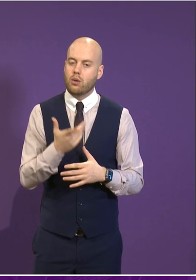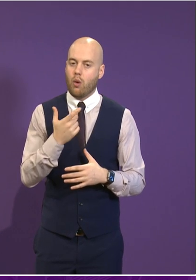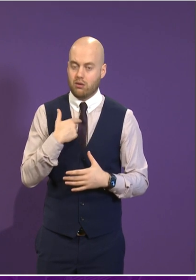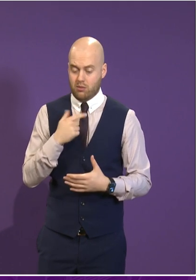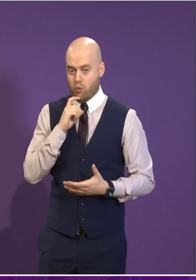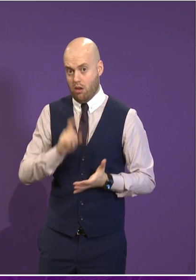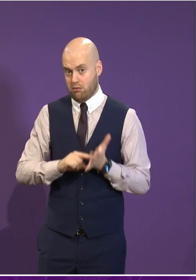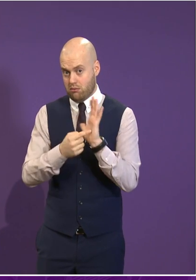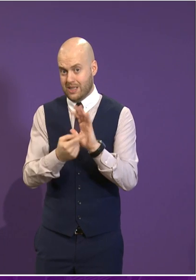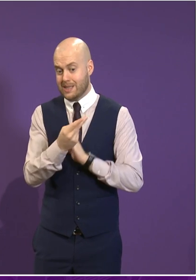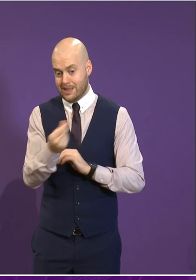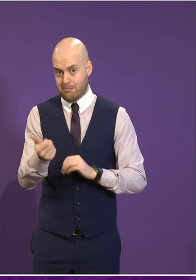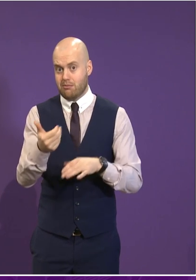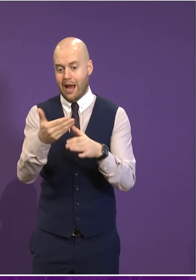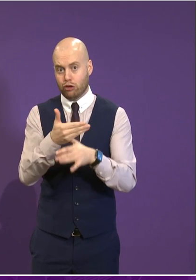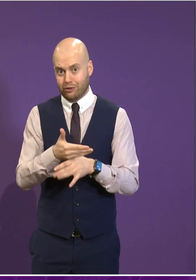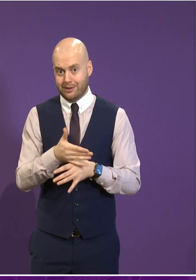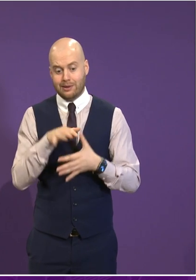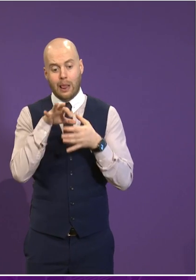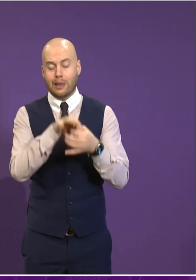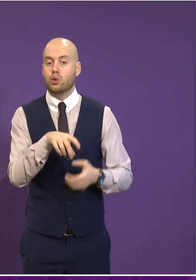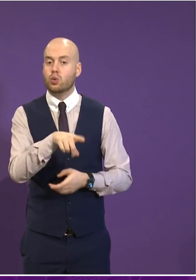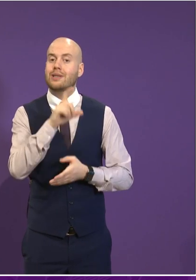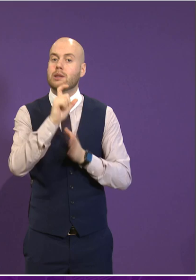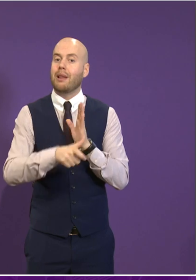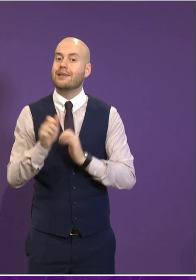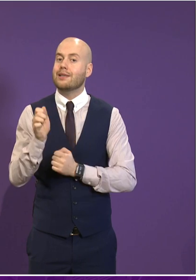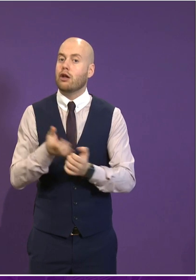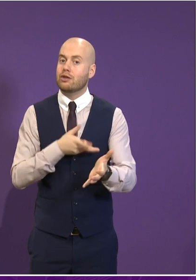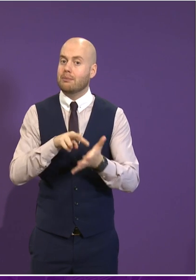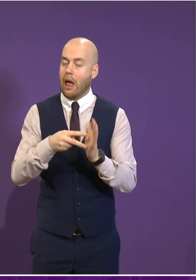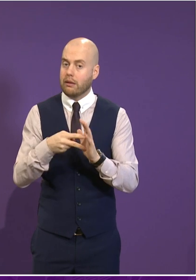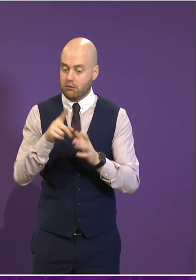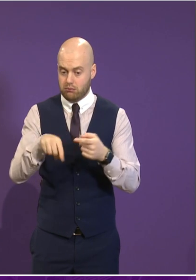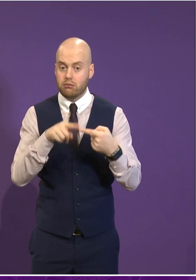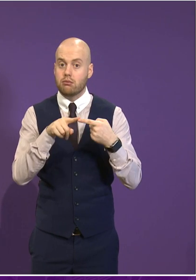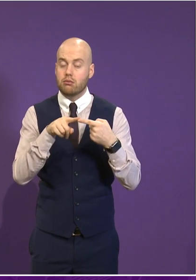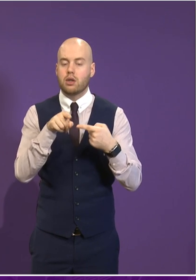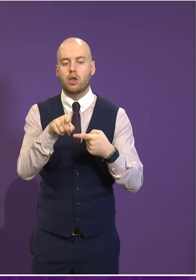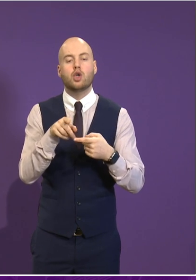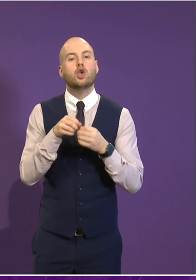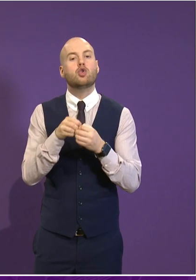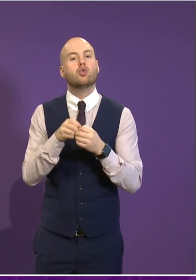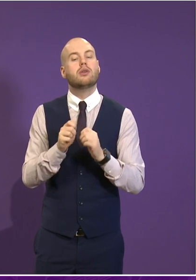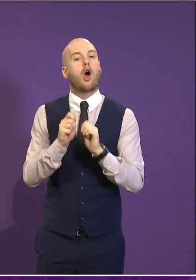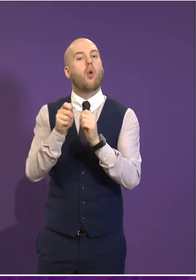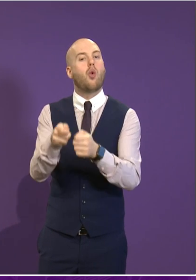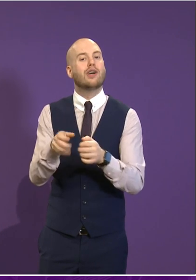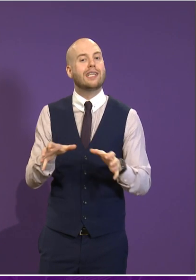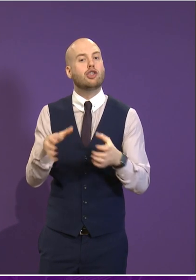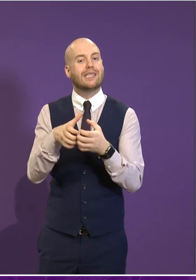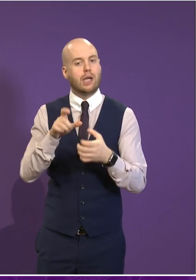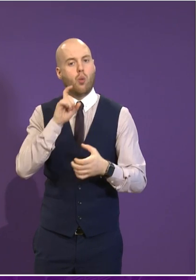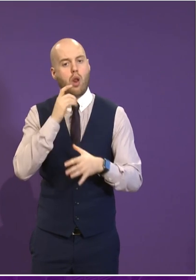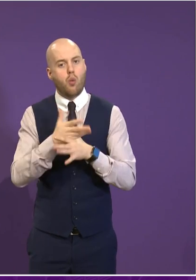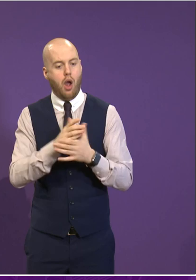to higher education from the Disability Delivery Plan. One is the Student Awards Agency will work in partnership with disabled